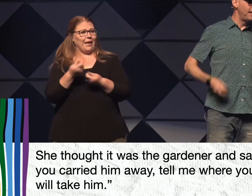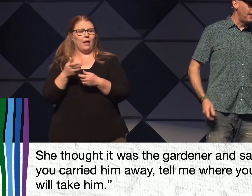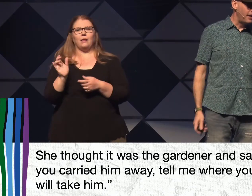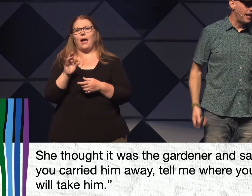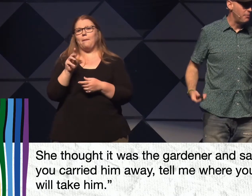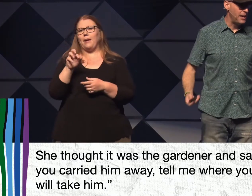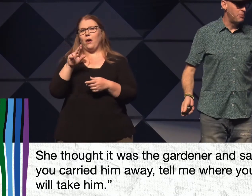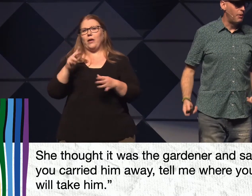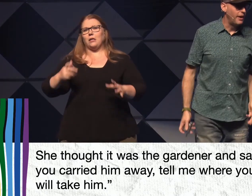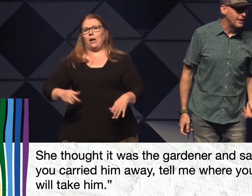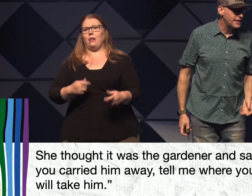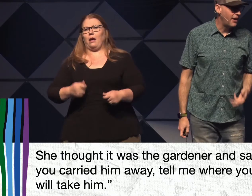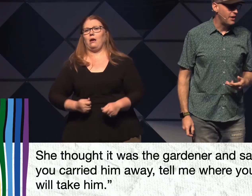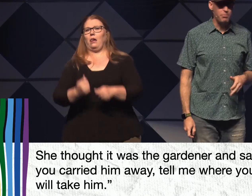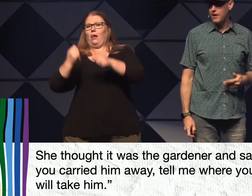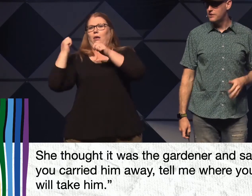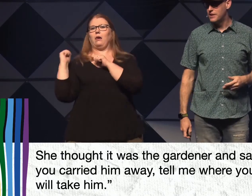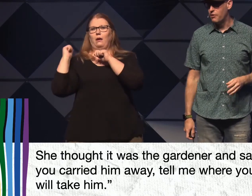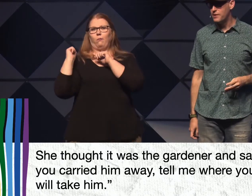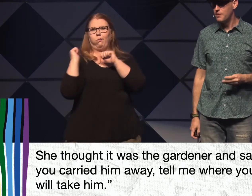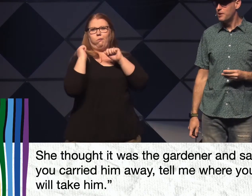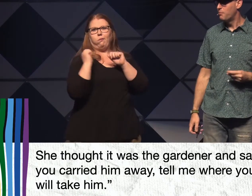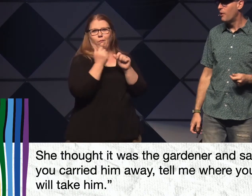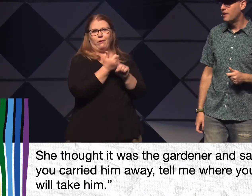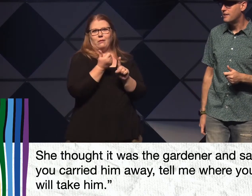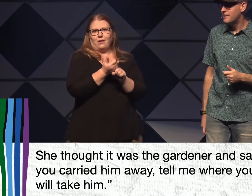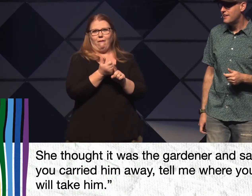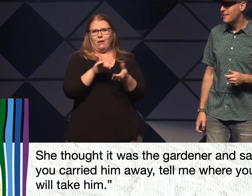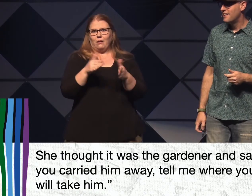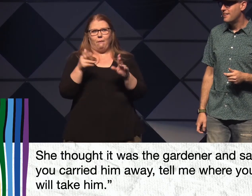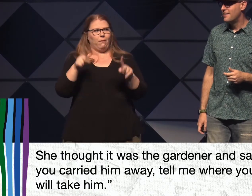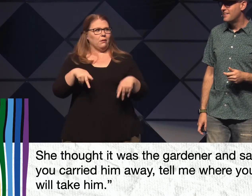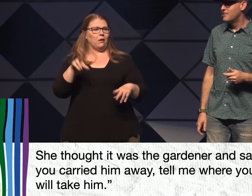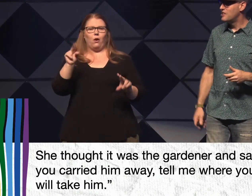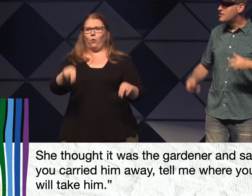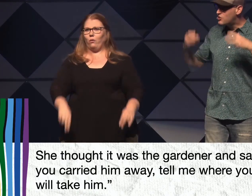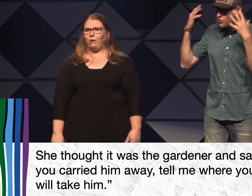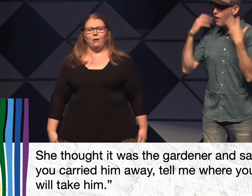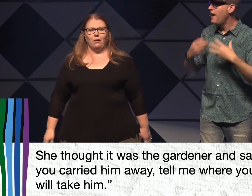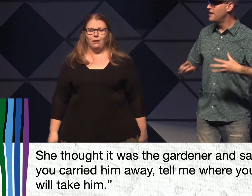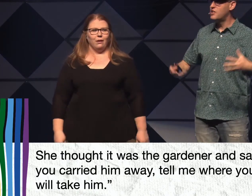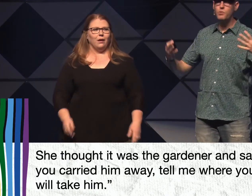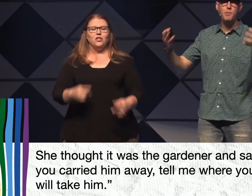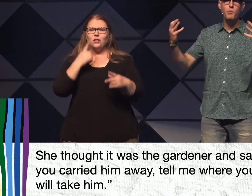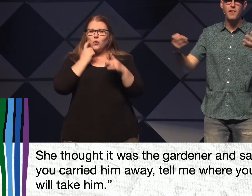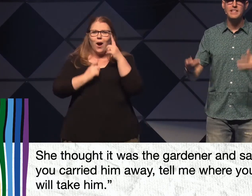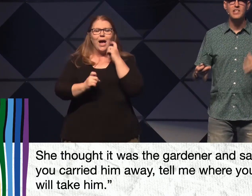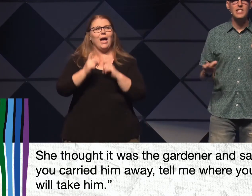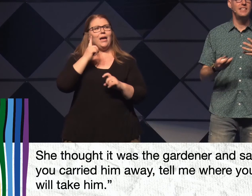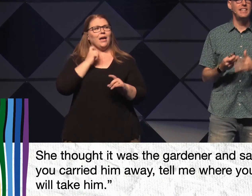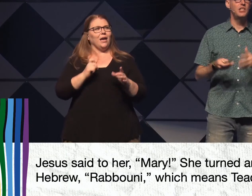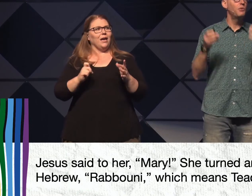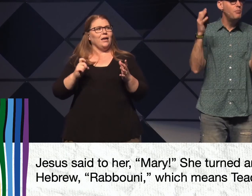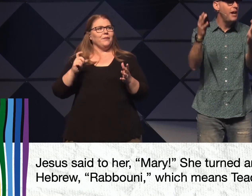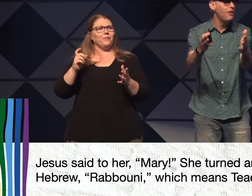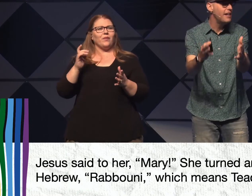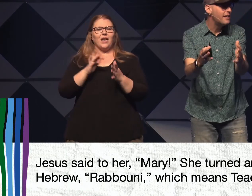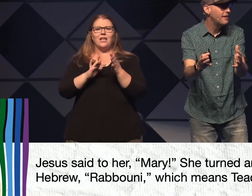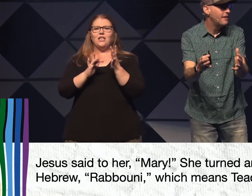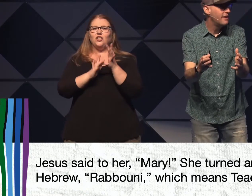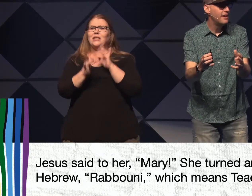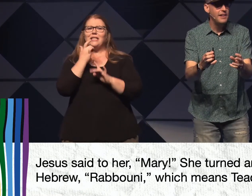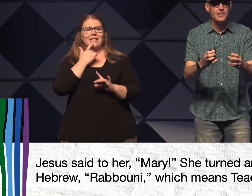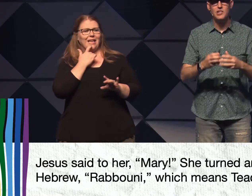up a dead, unanimated body and carry it by herself. Give me a break. She's crying. She's weeping. "Where is he?" And Jesus says to her,